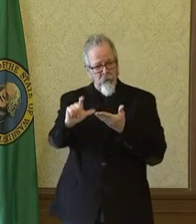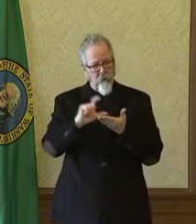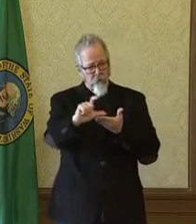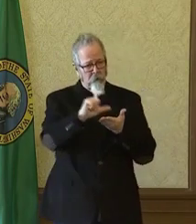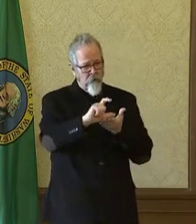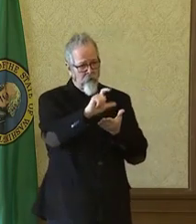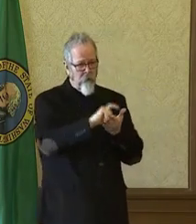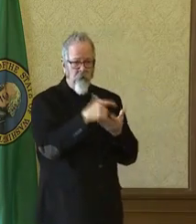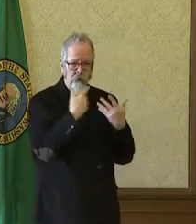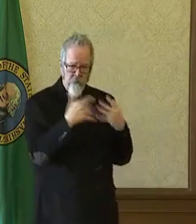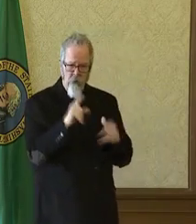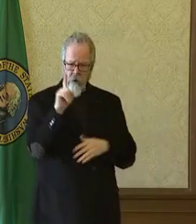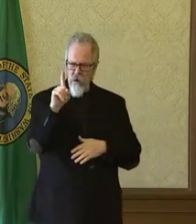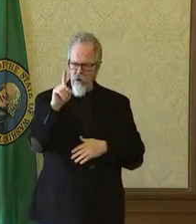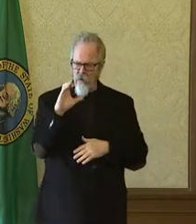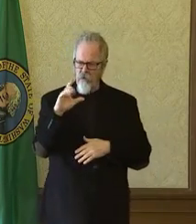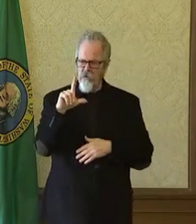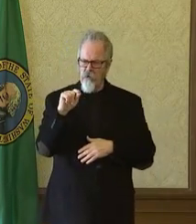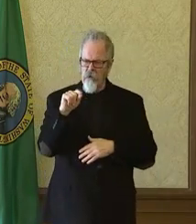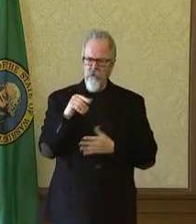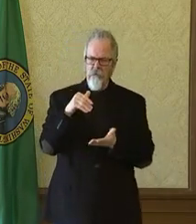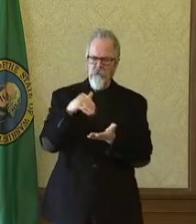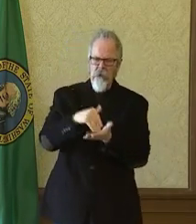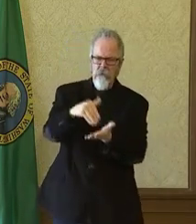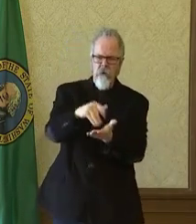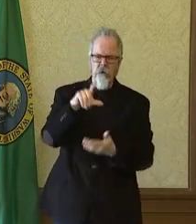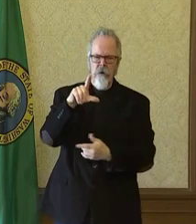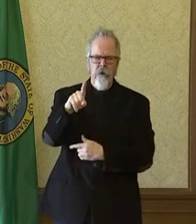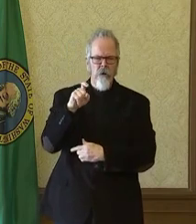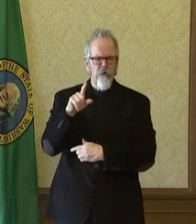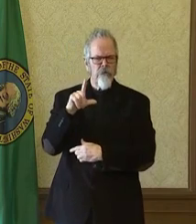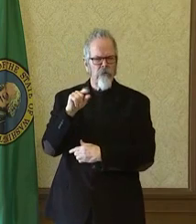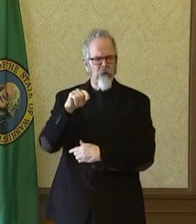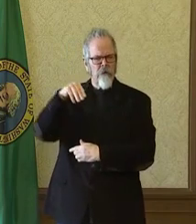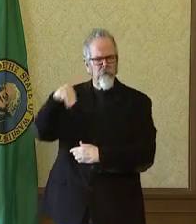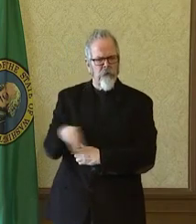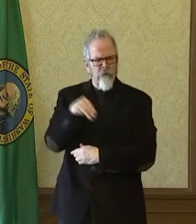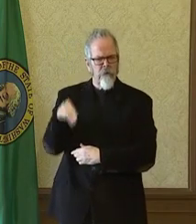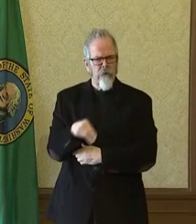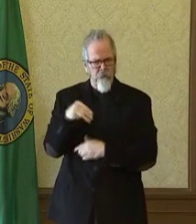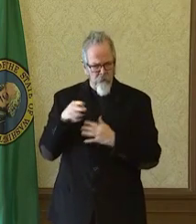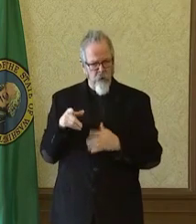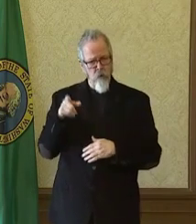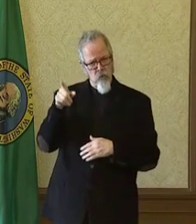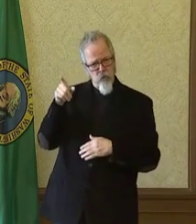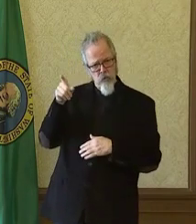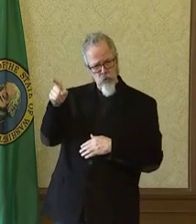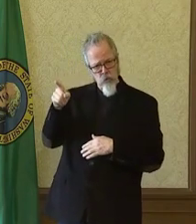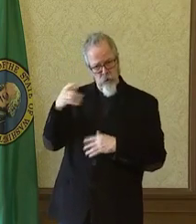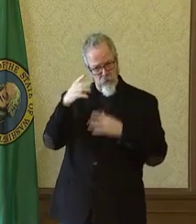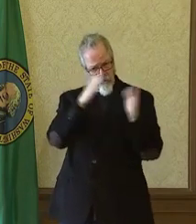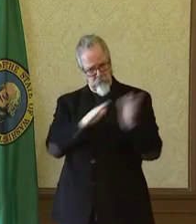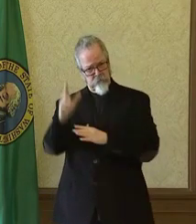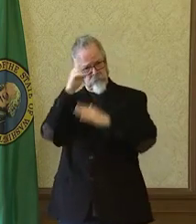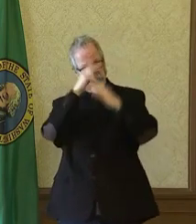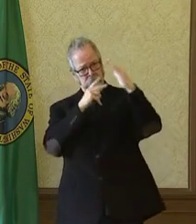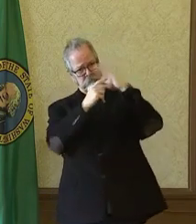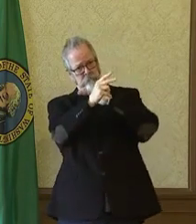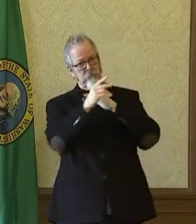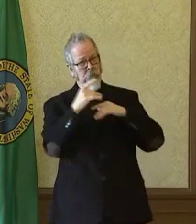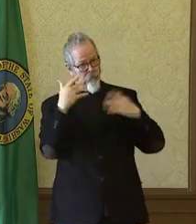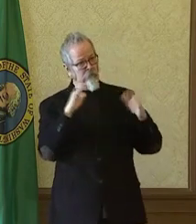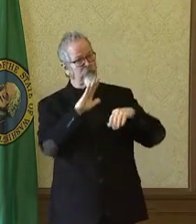I'm trying to decide between possibly and probably. I guess I would probably say